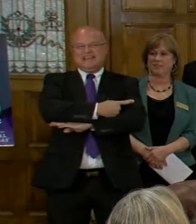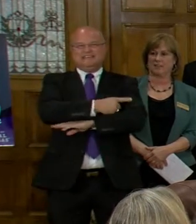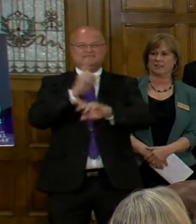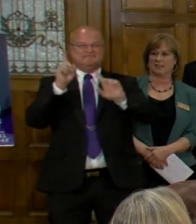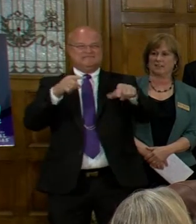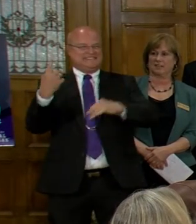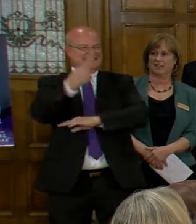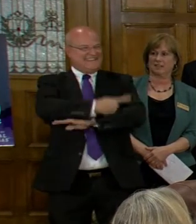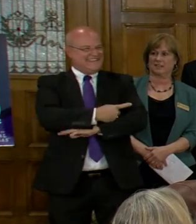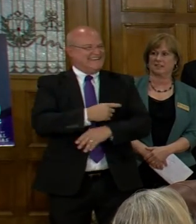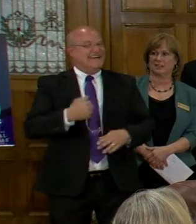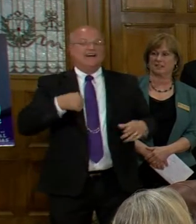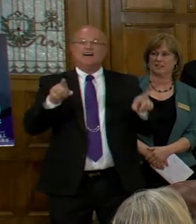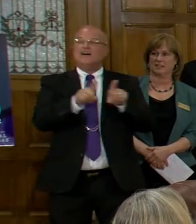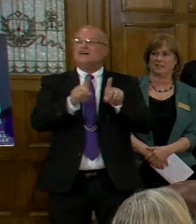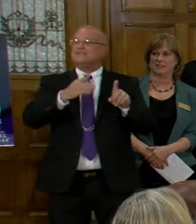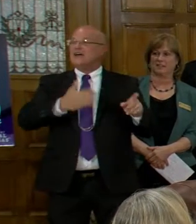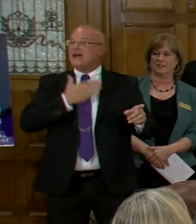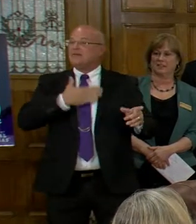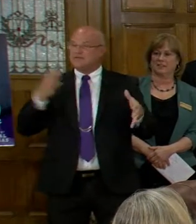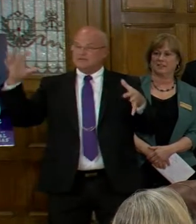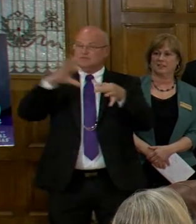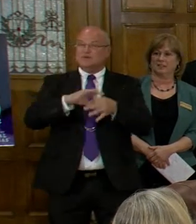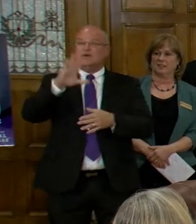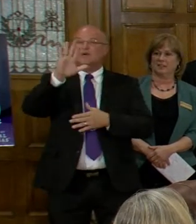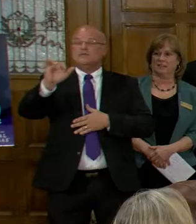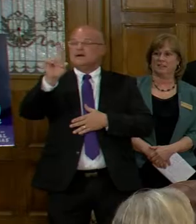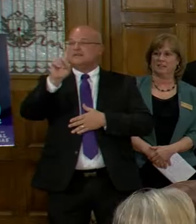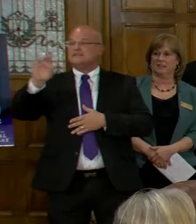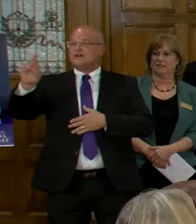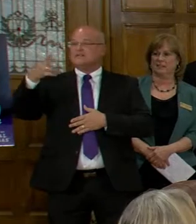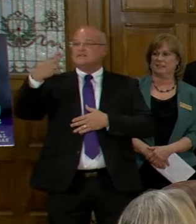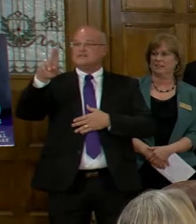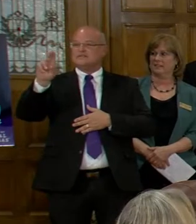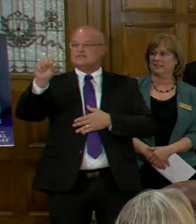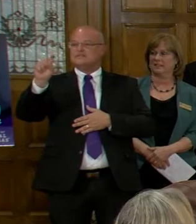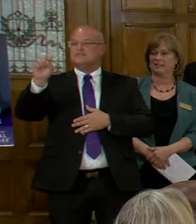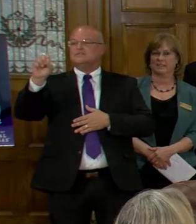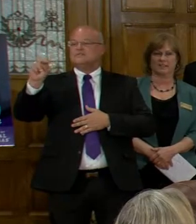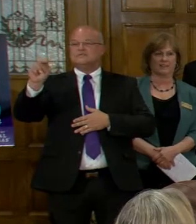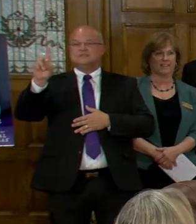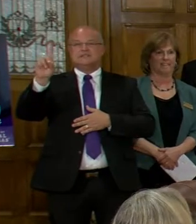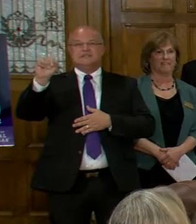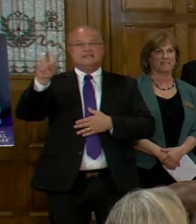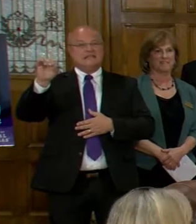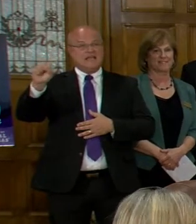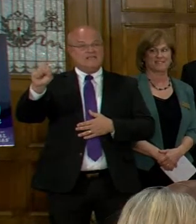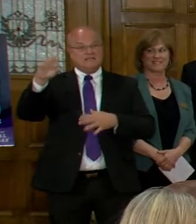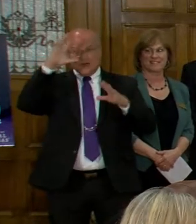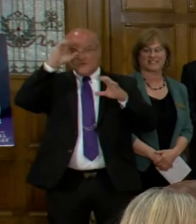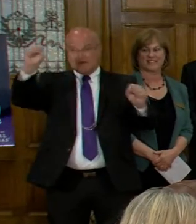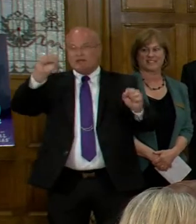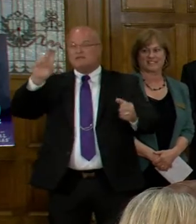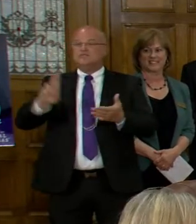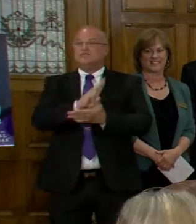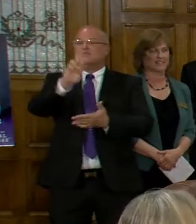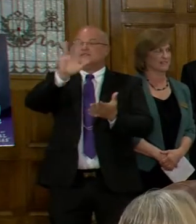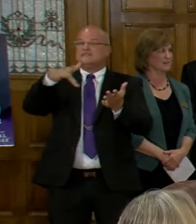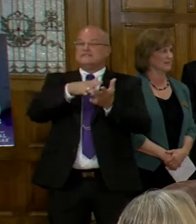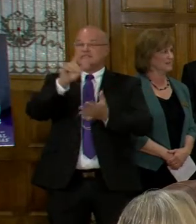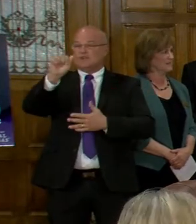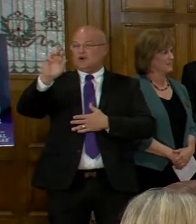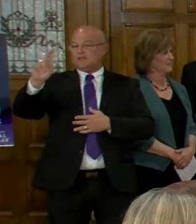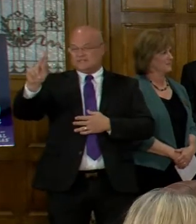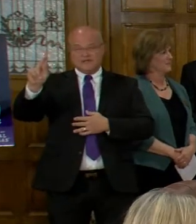attendance here. I'm also glad to be joined by Dr. Houston Davis, president of the University of Central